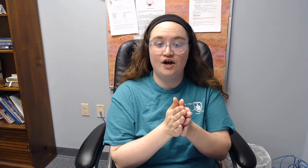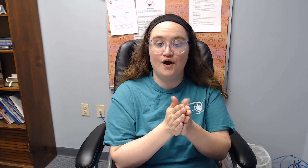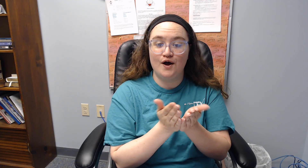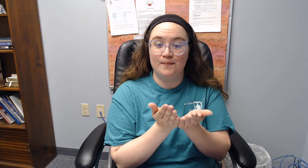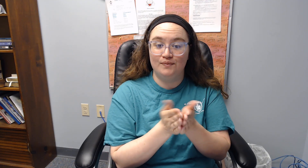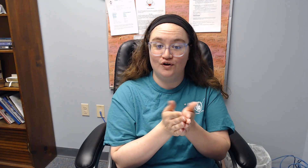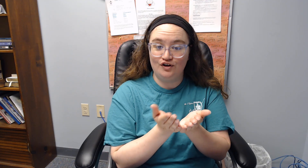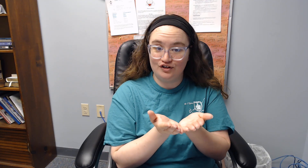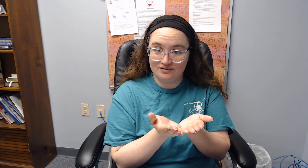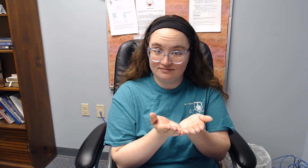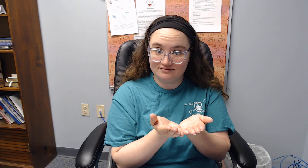A book.